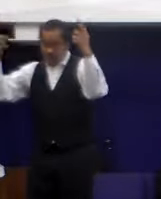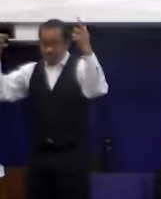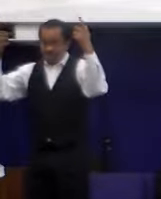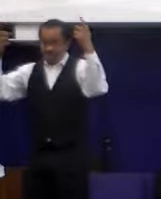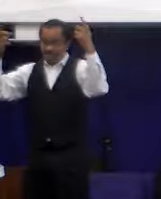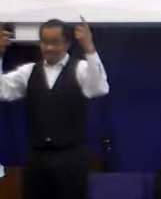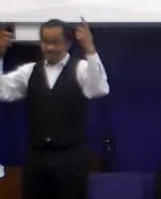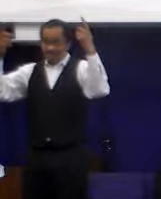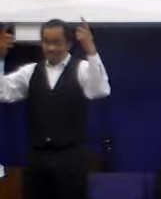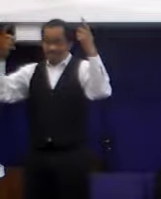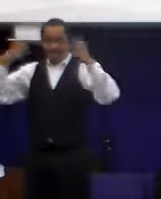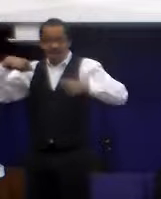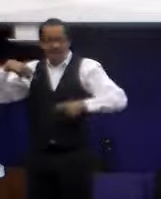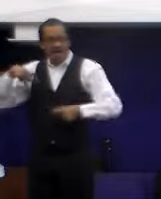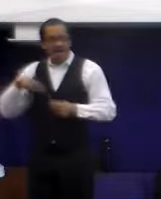Hallelujah.